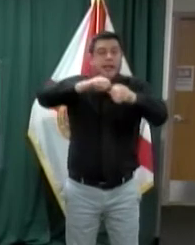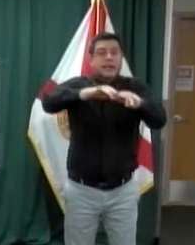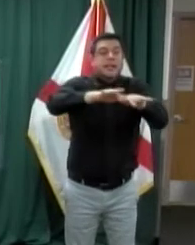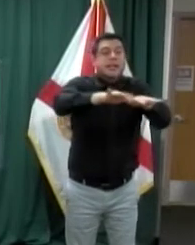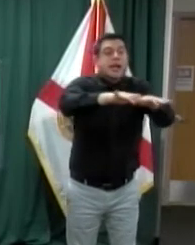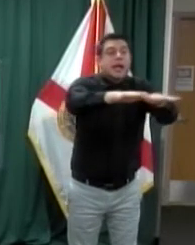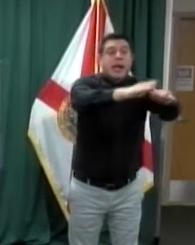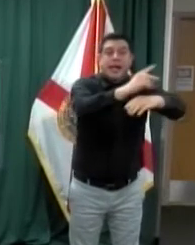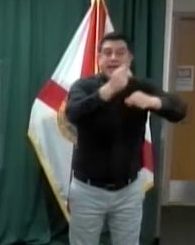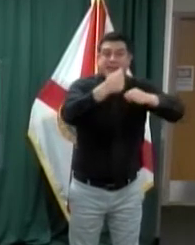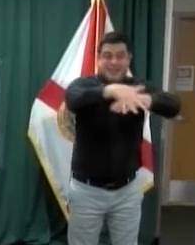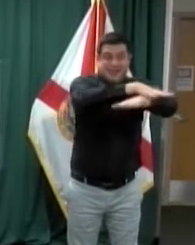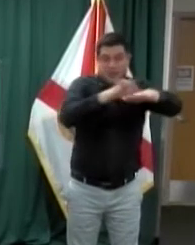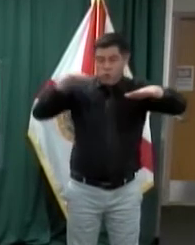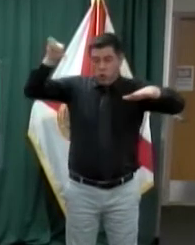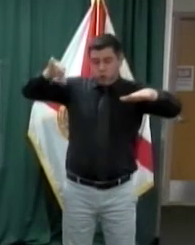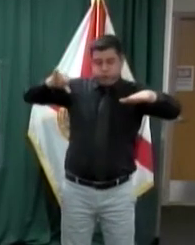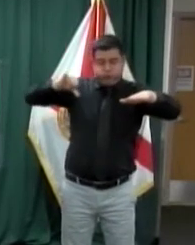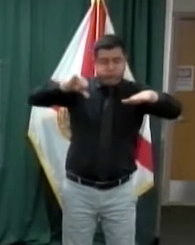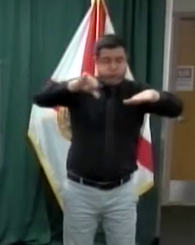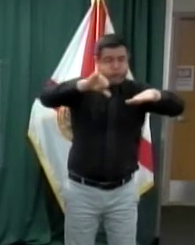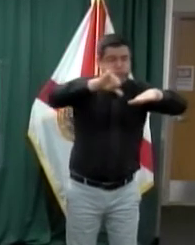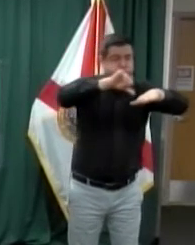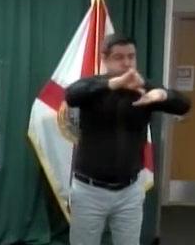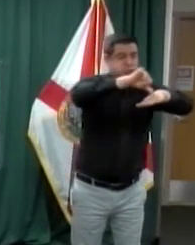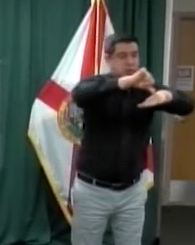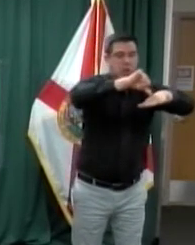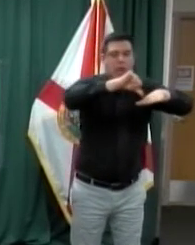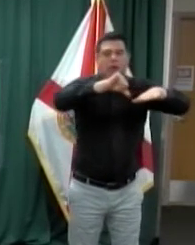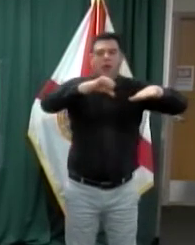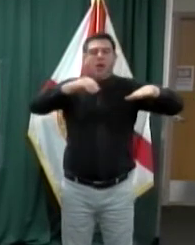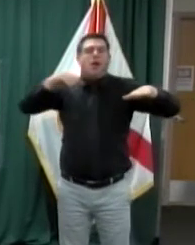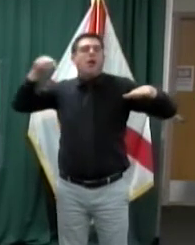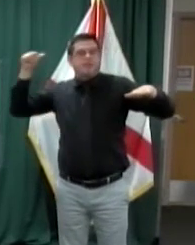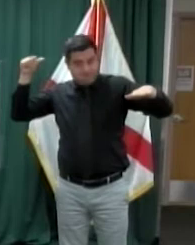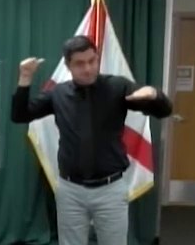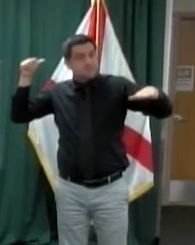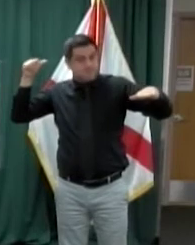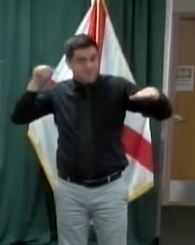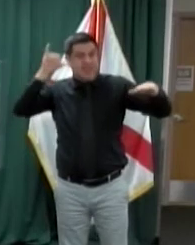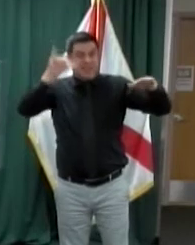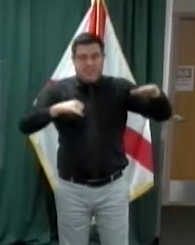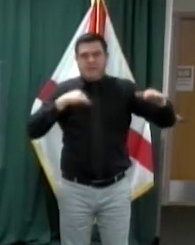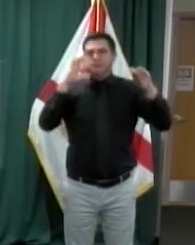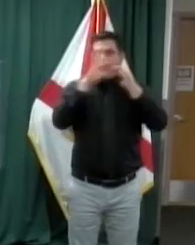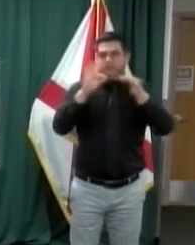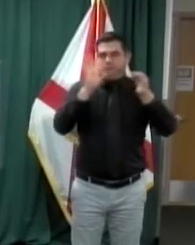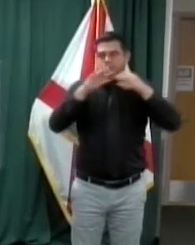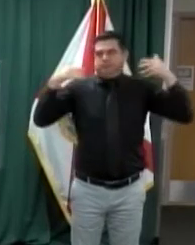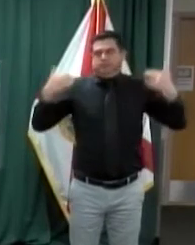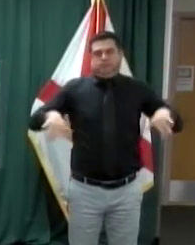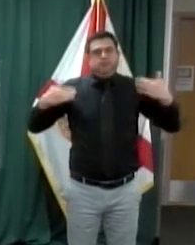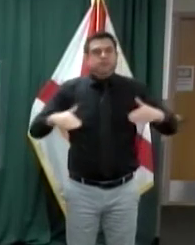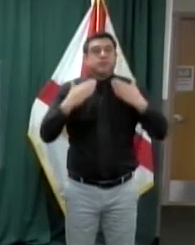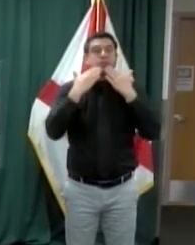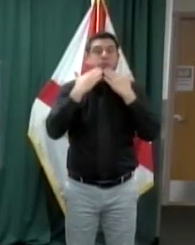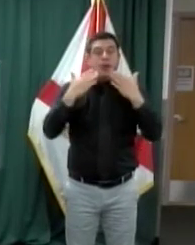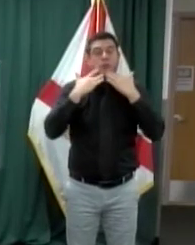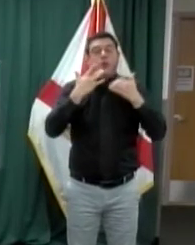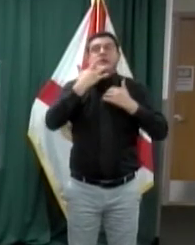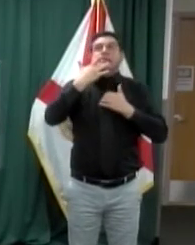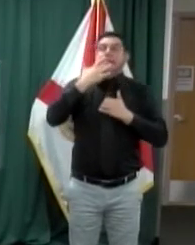mentioned at our last press conference, we were truly blessed that day. I didn't know how much we were blessed that day until